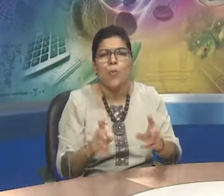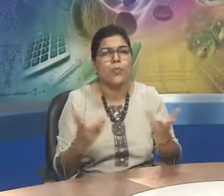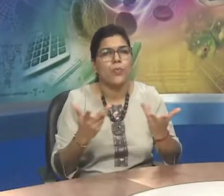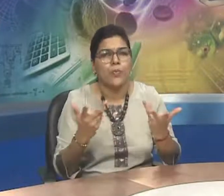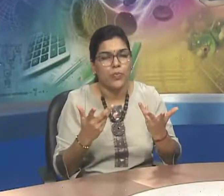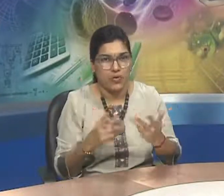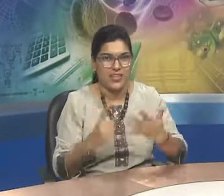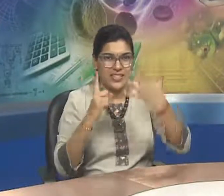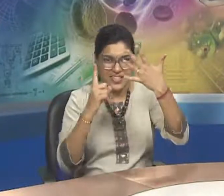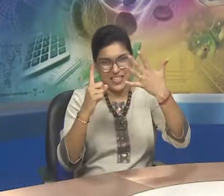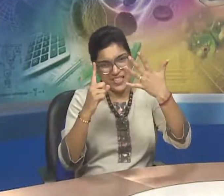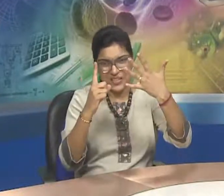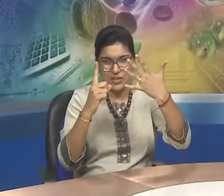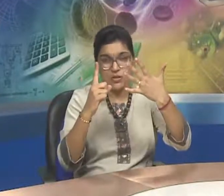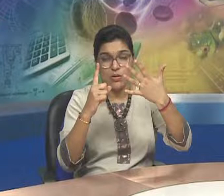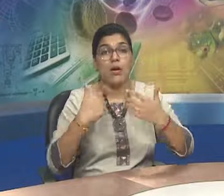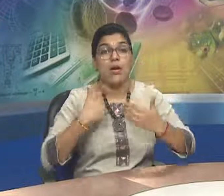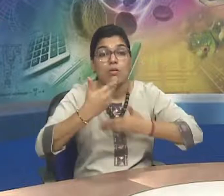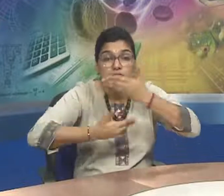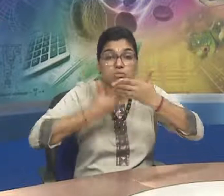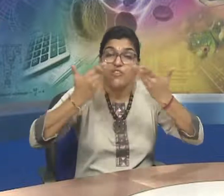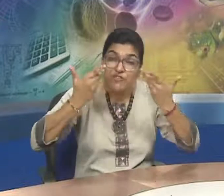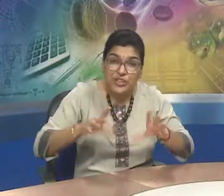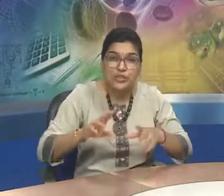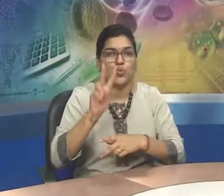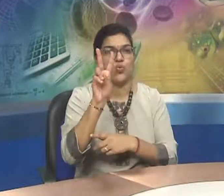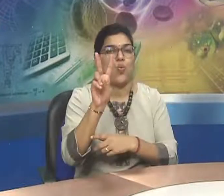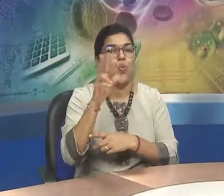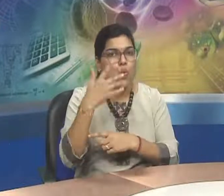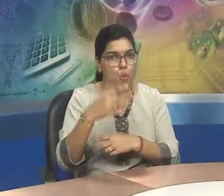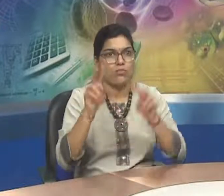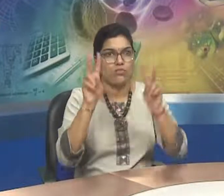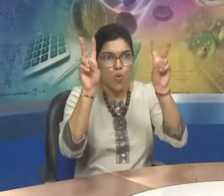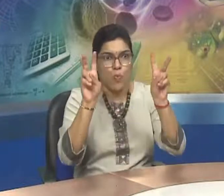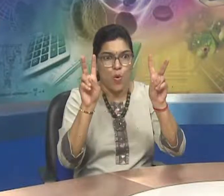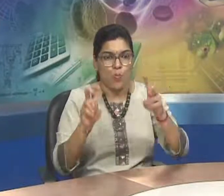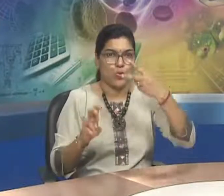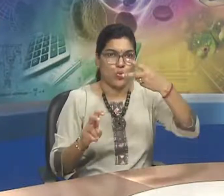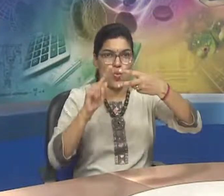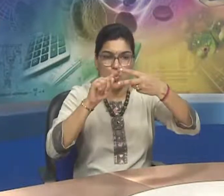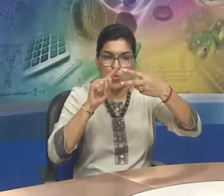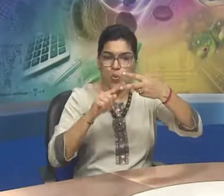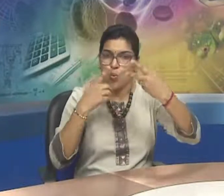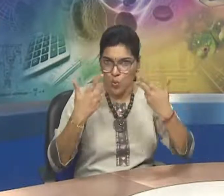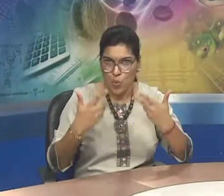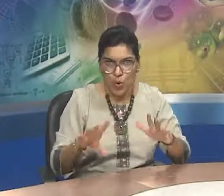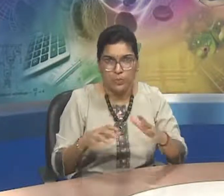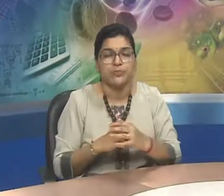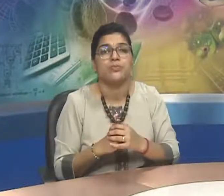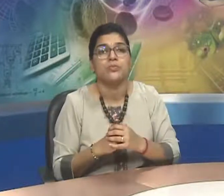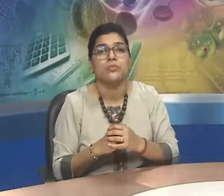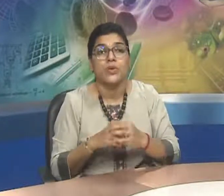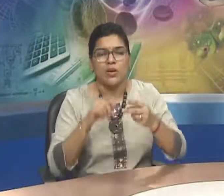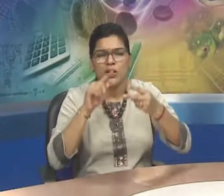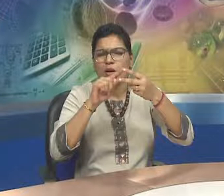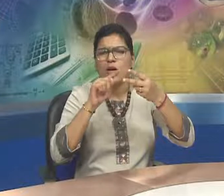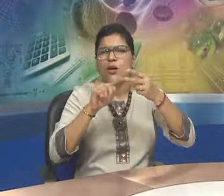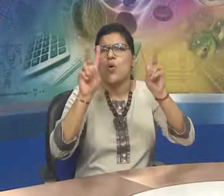1 6 fundamental rights. We had covered 2 fundamental rights out of the